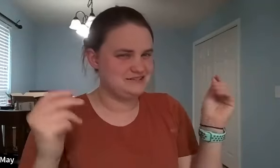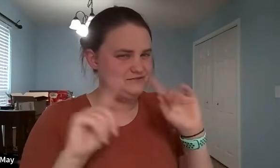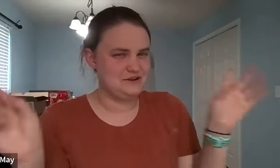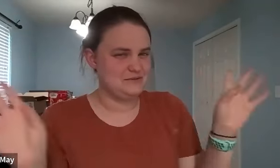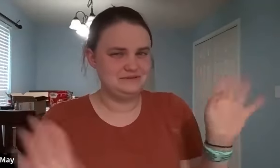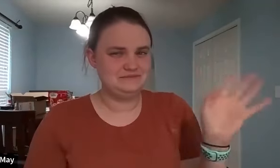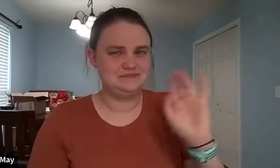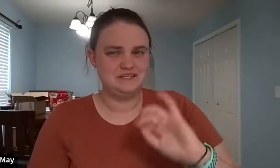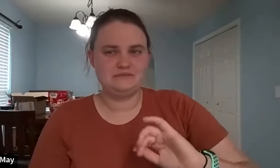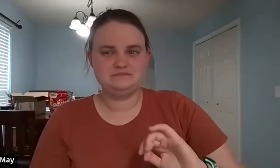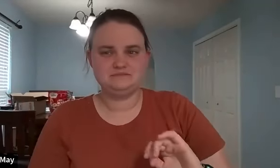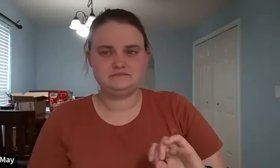different number. So,